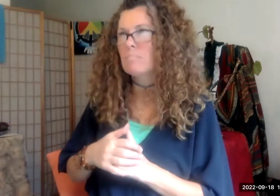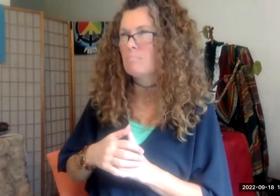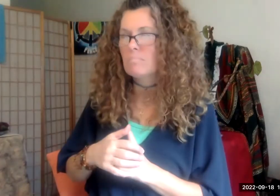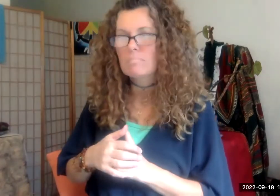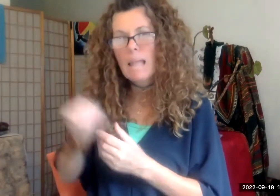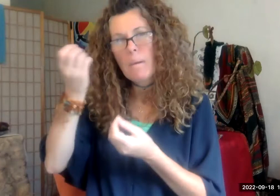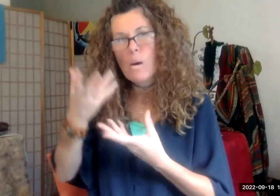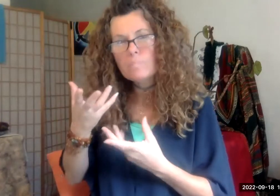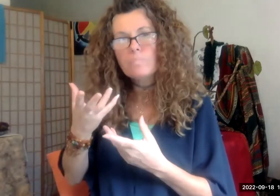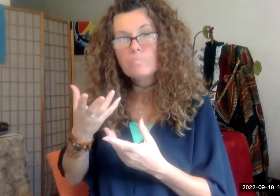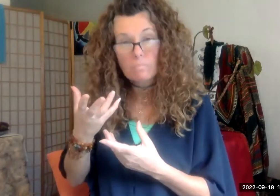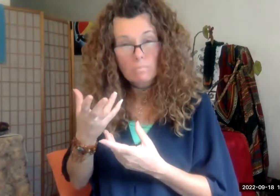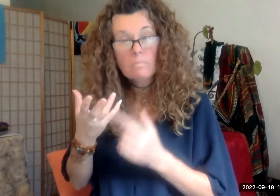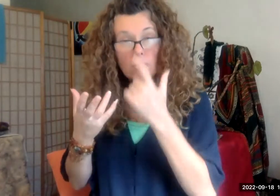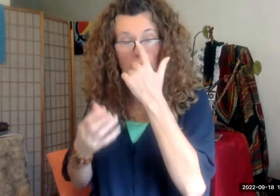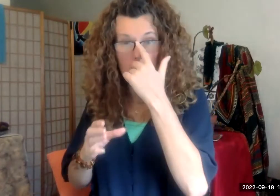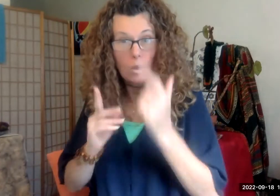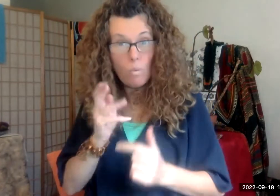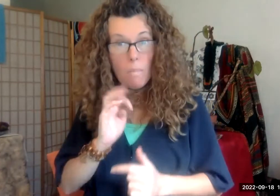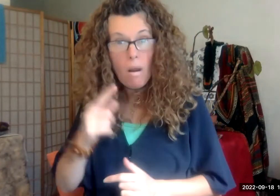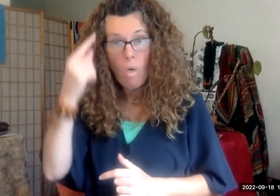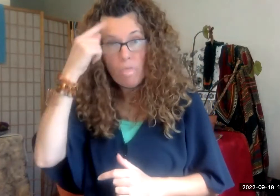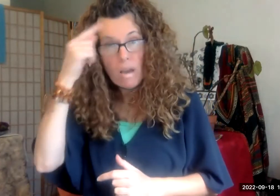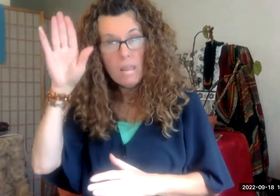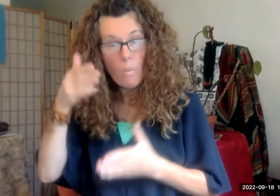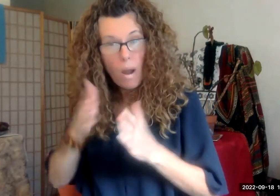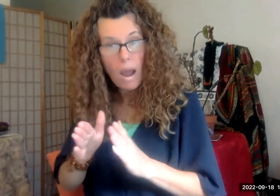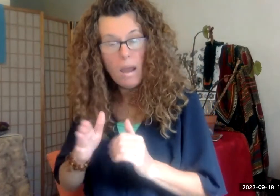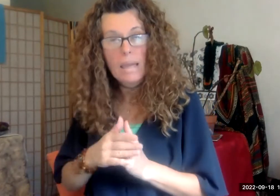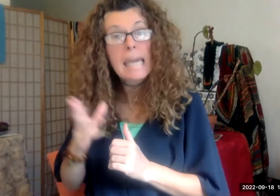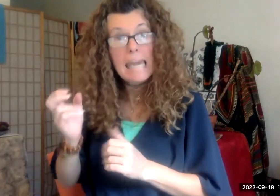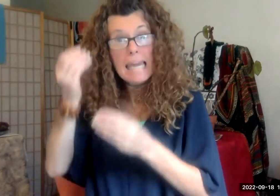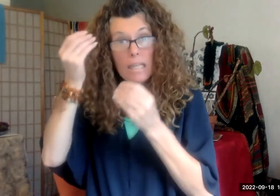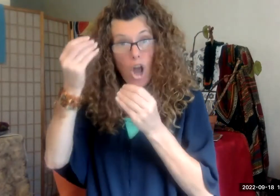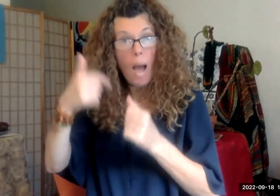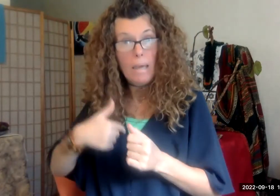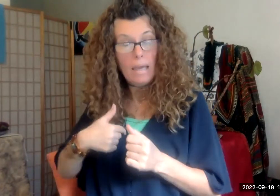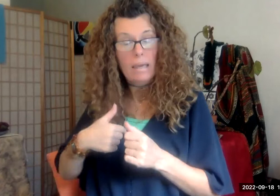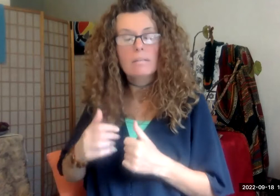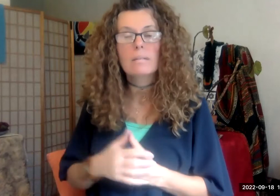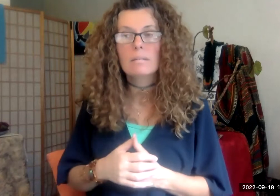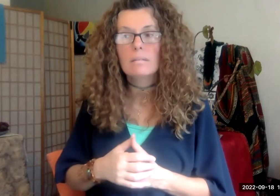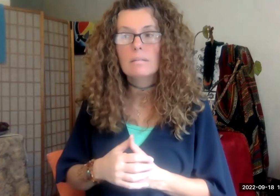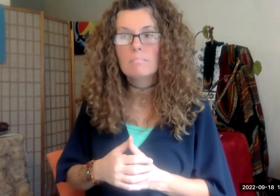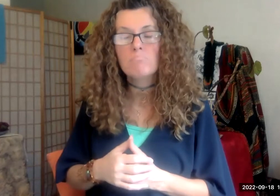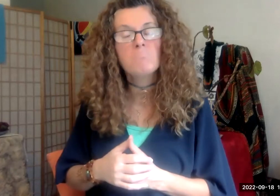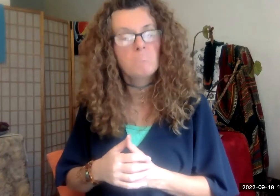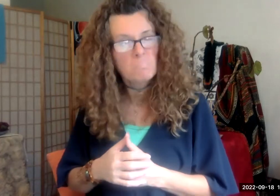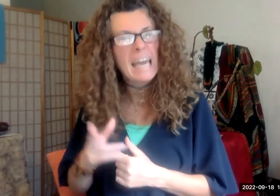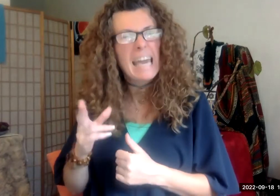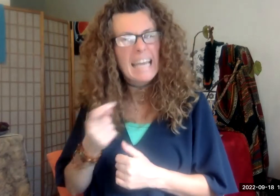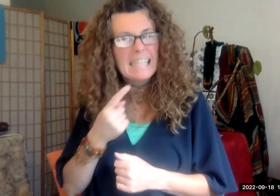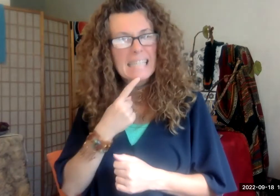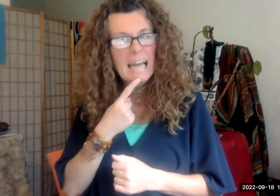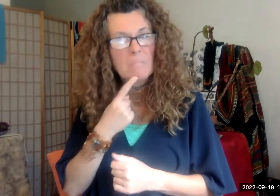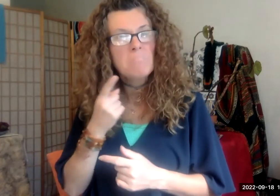on how criminals think and what's their risk assessment and so on. So he taught me a lot of these principles. He says, look, these thieves, they're